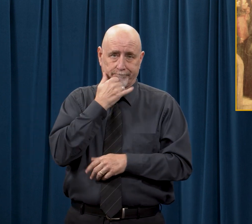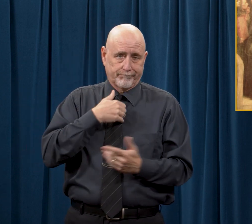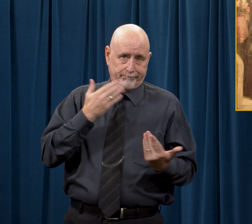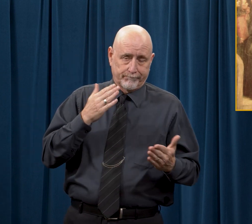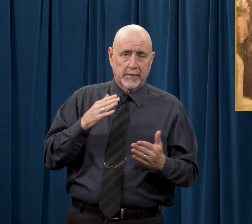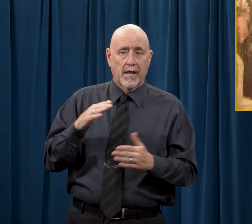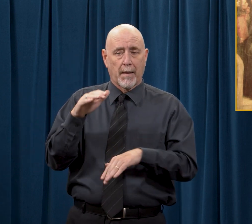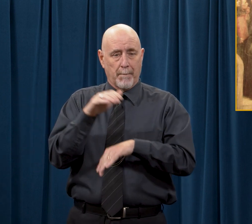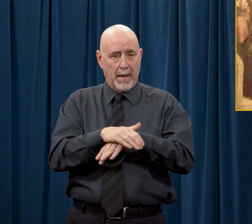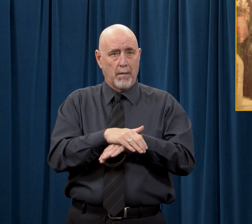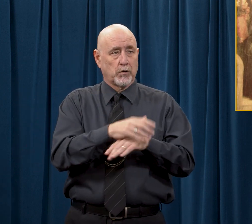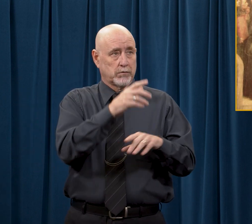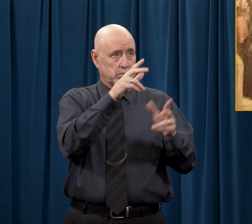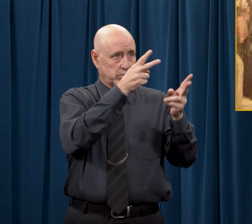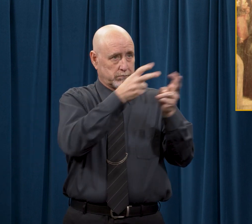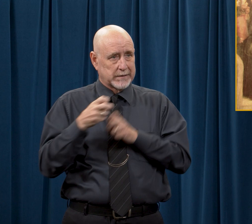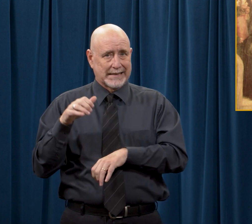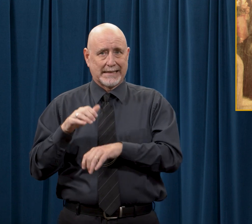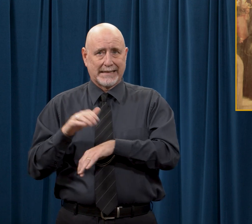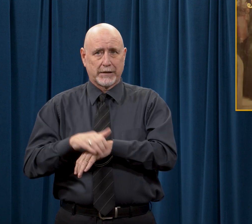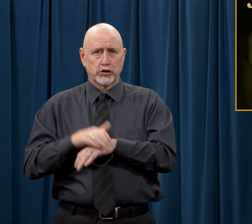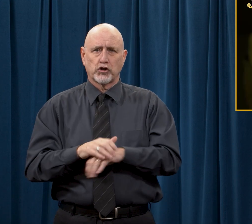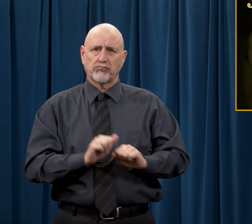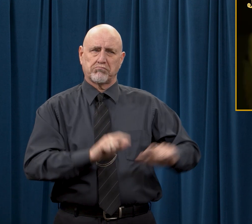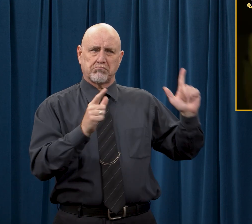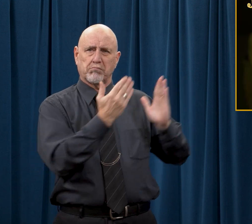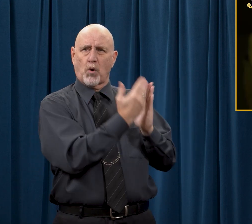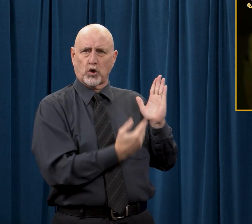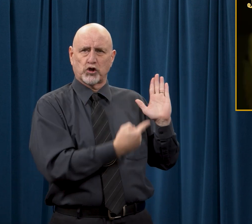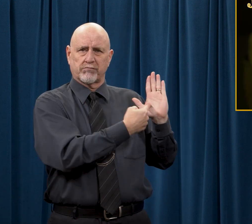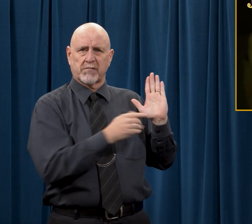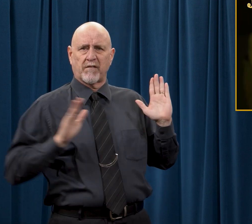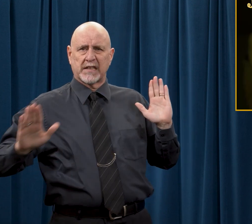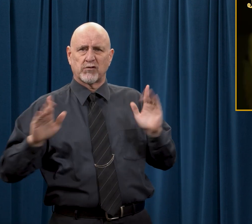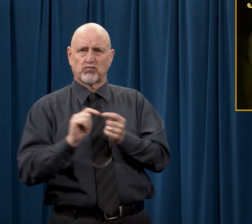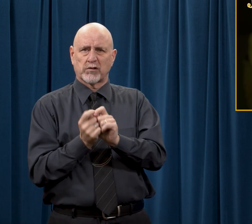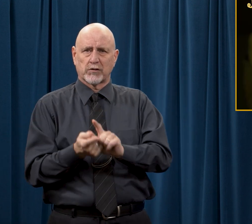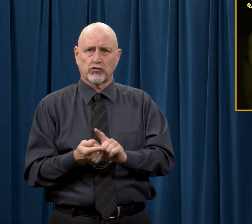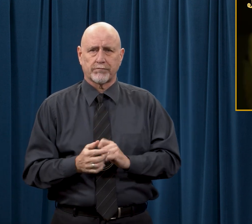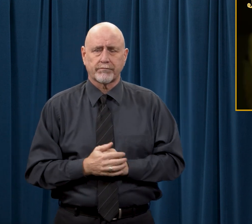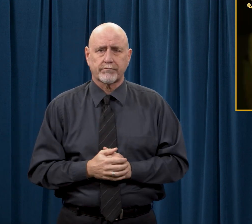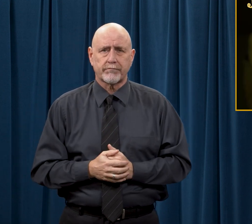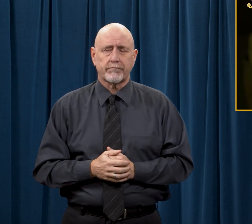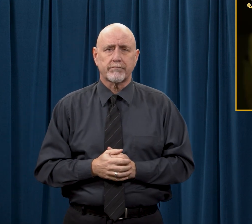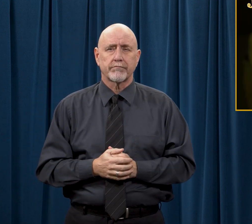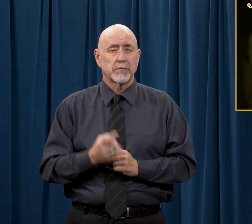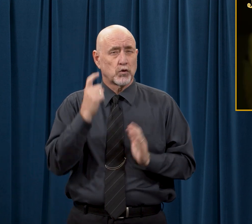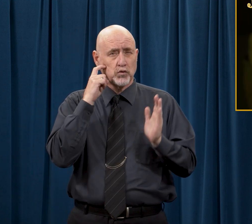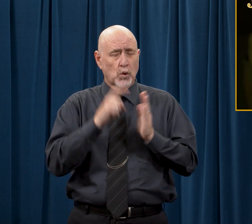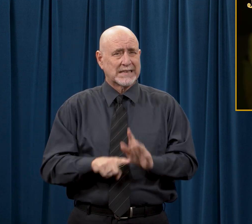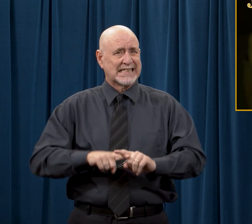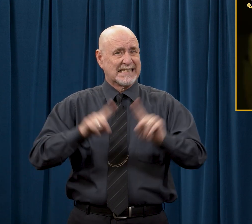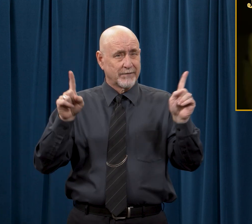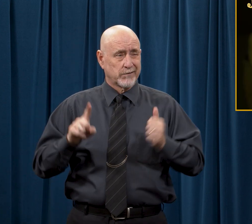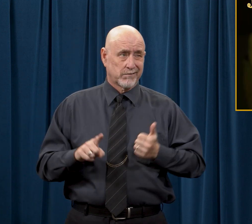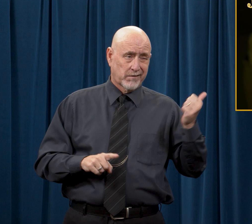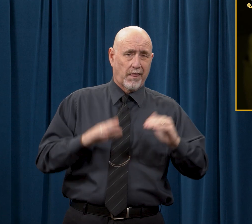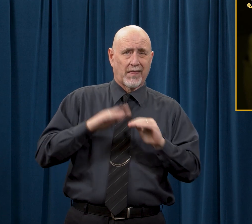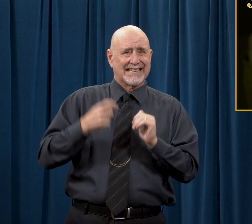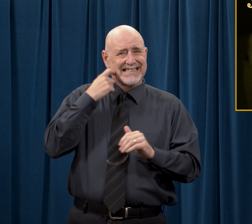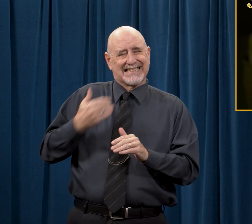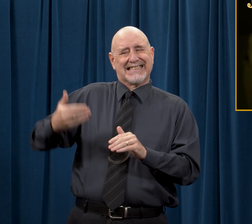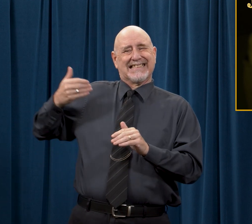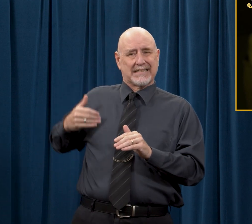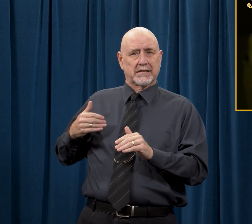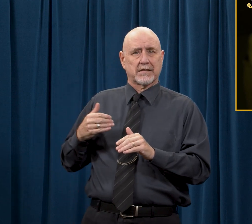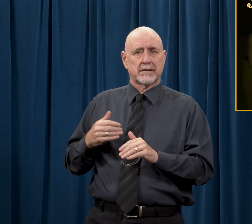Purvey, the Bible into English. Here is a portion of Wycliffe's translation. Notice how different